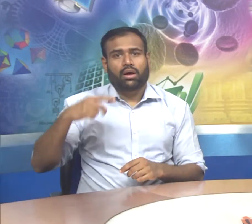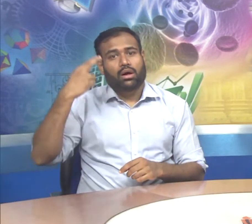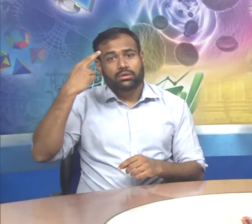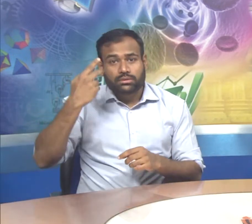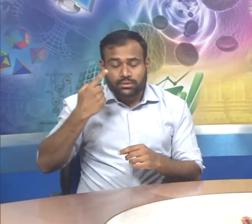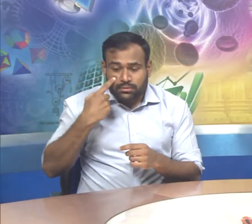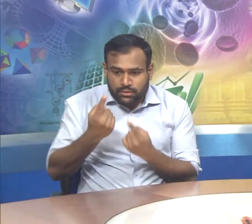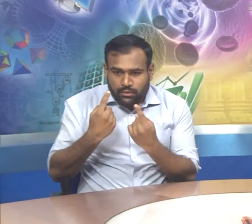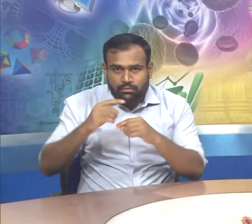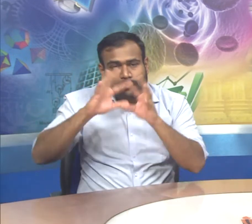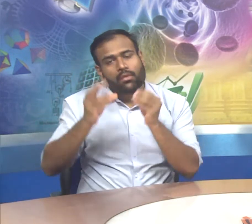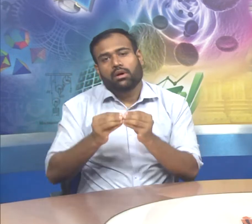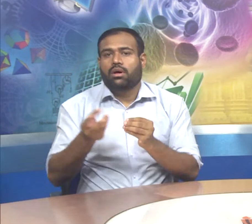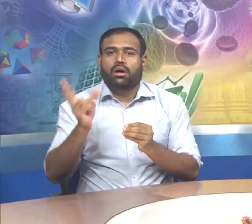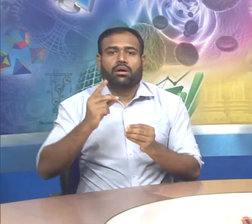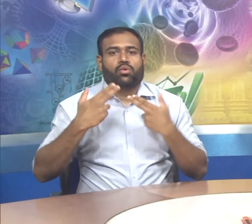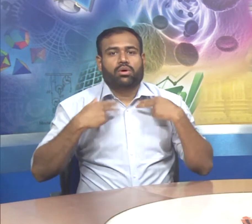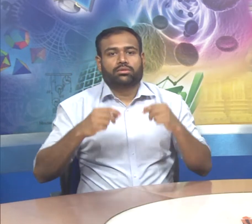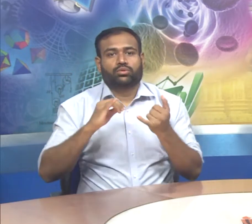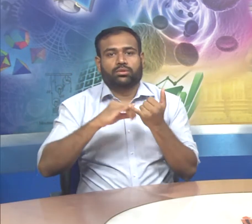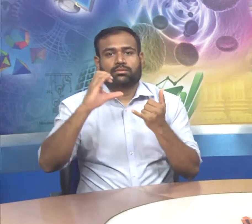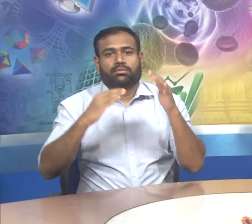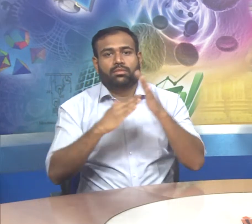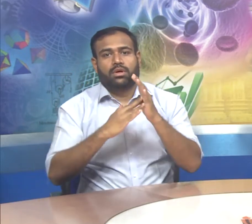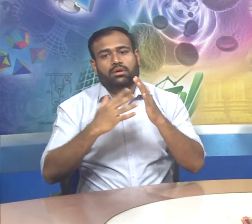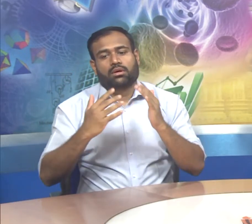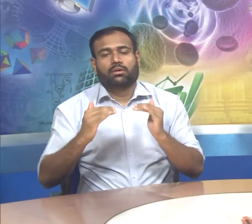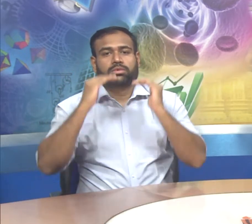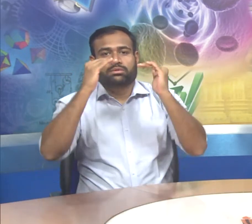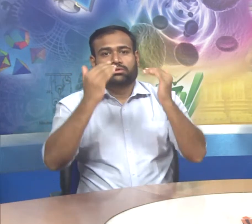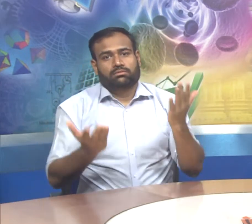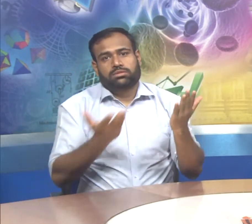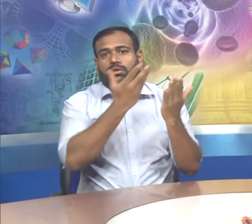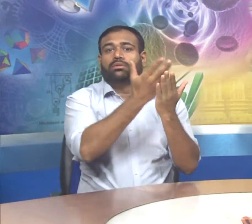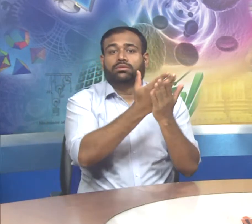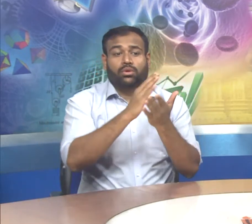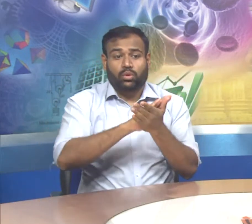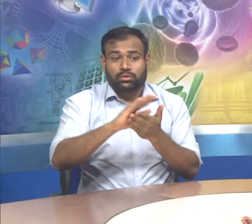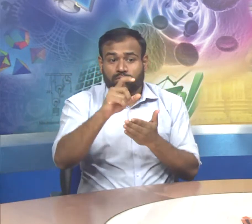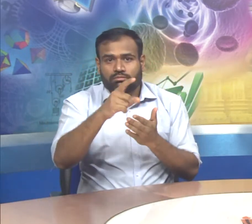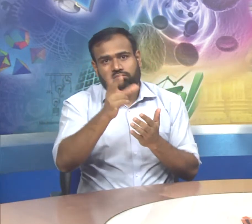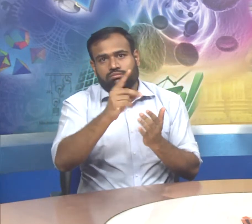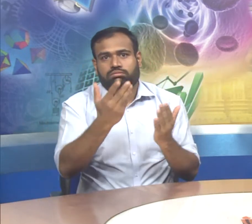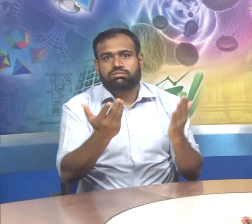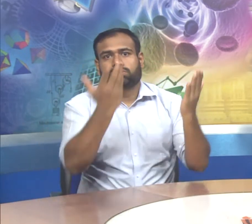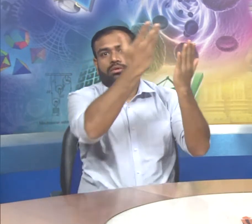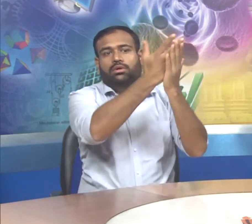Court, one can go to the Supreme Court and file an appeal.